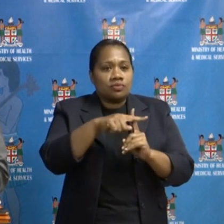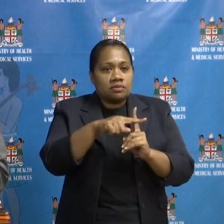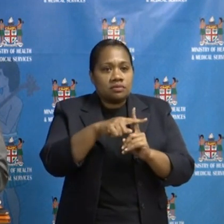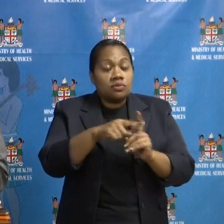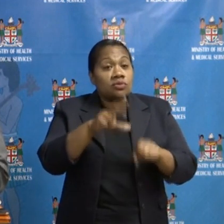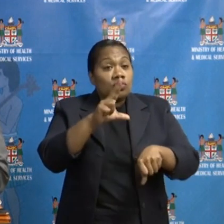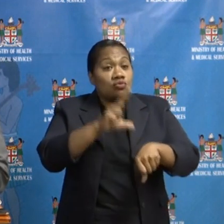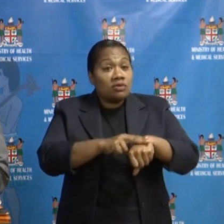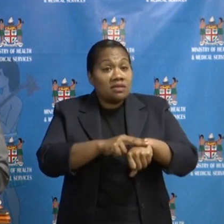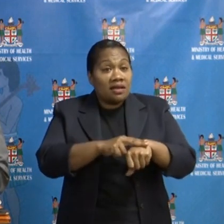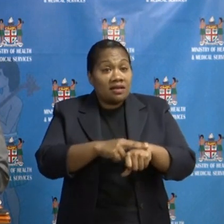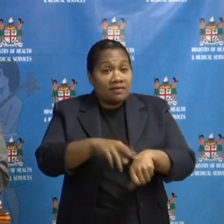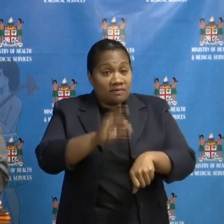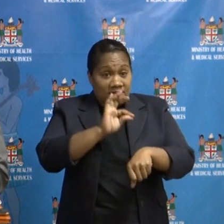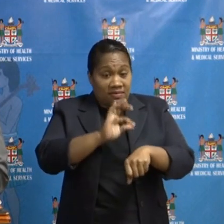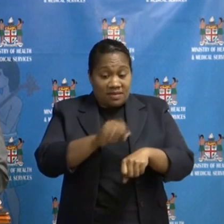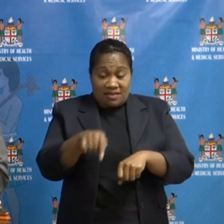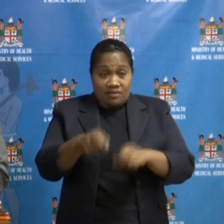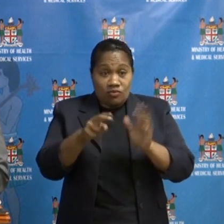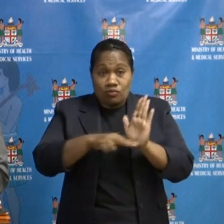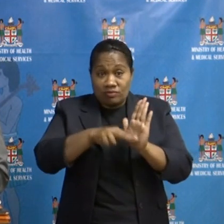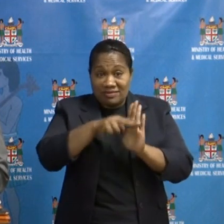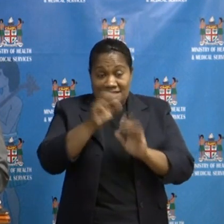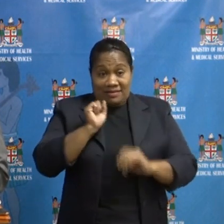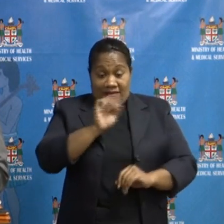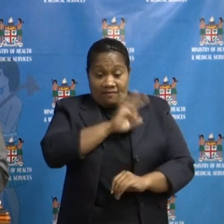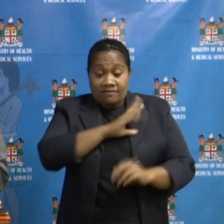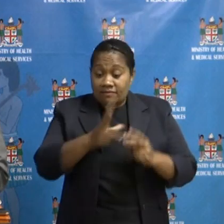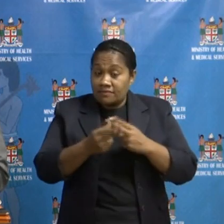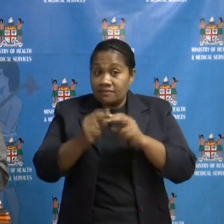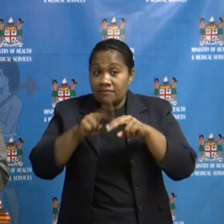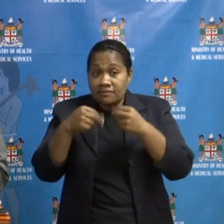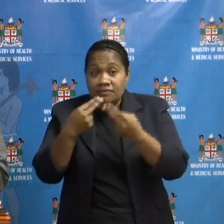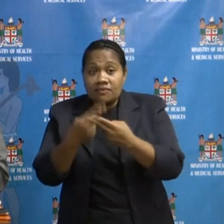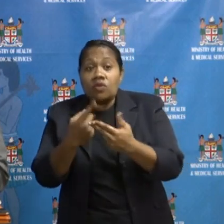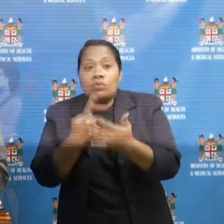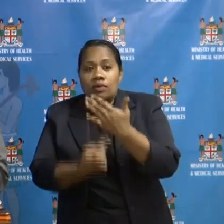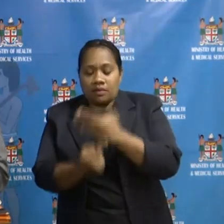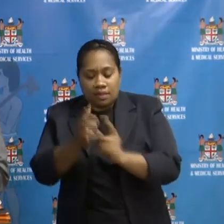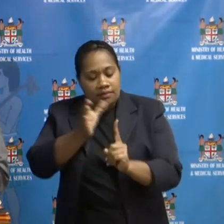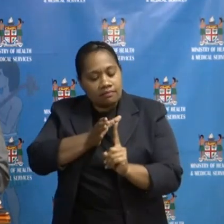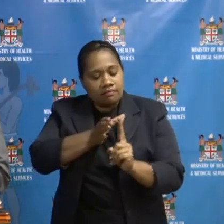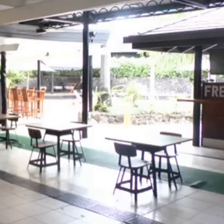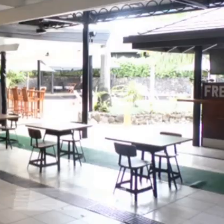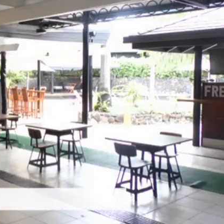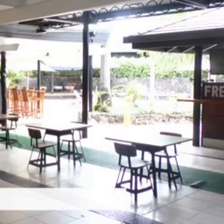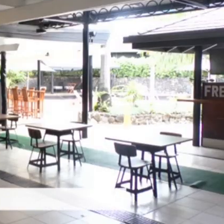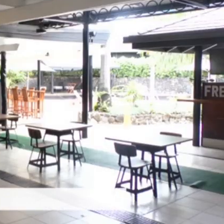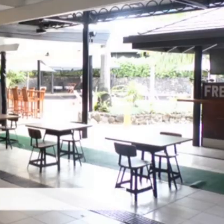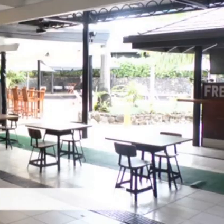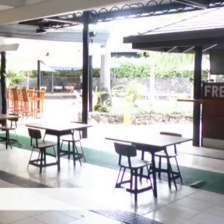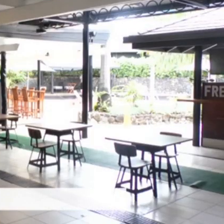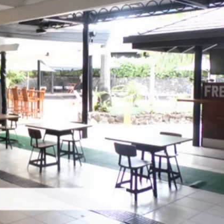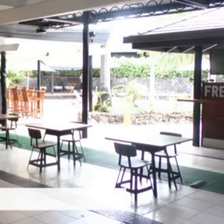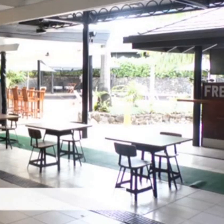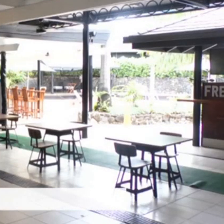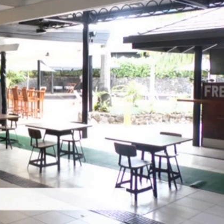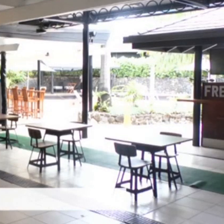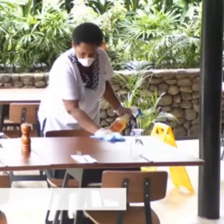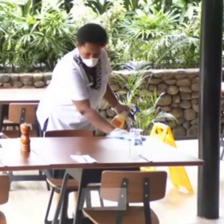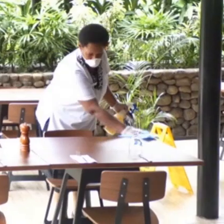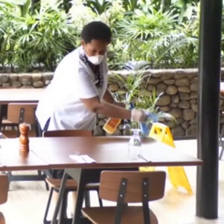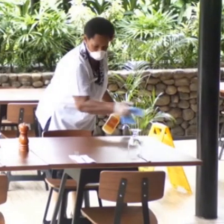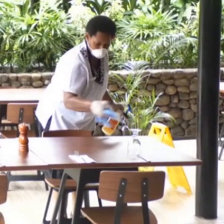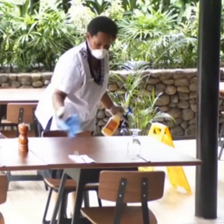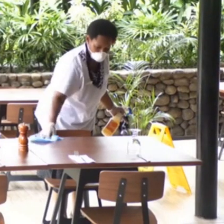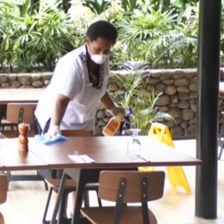hotel staff, who together with the rest of her family, have been in quarantine since Sunday morning. Dr. Fong also stresses that the